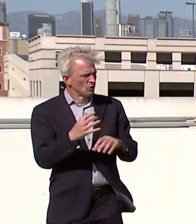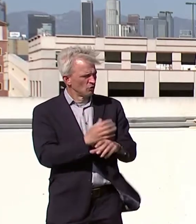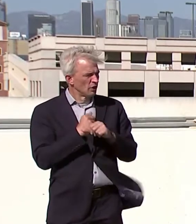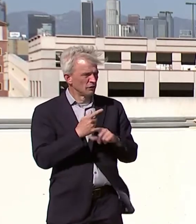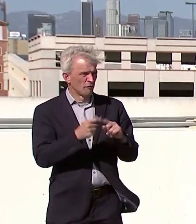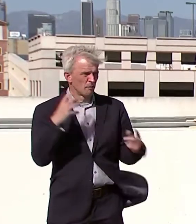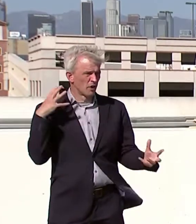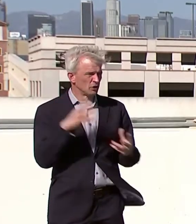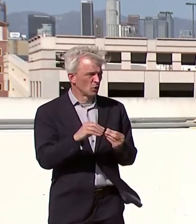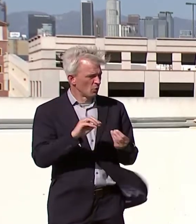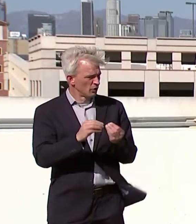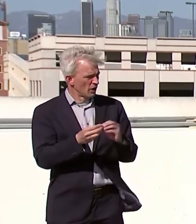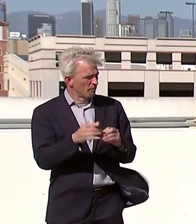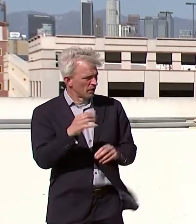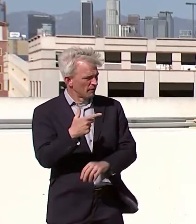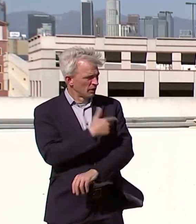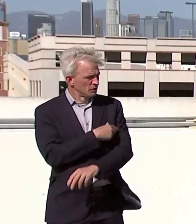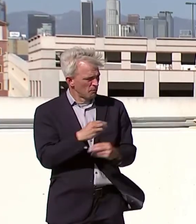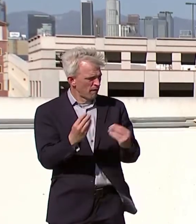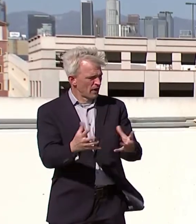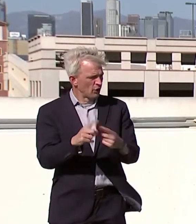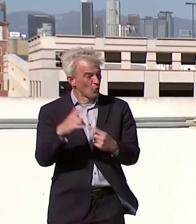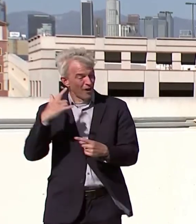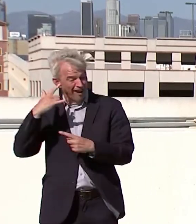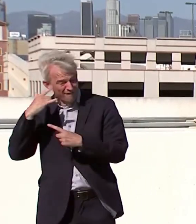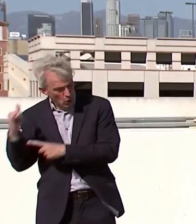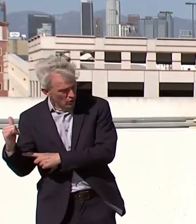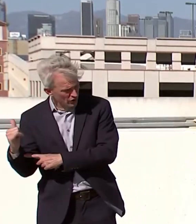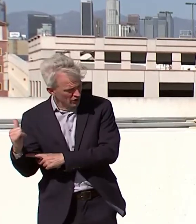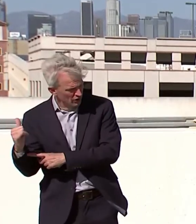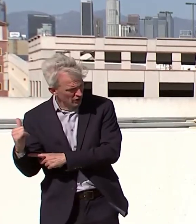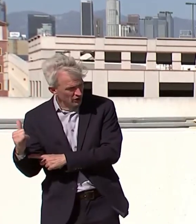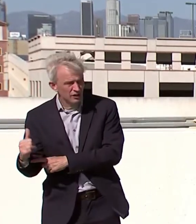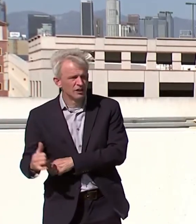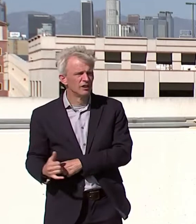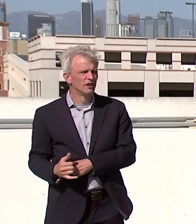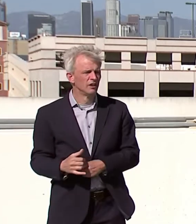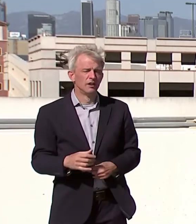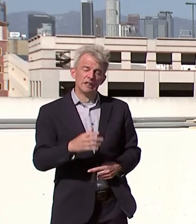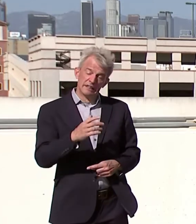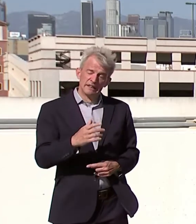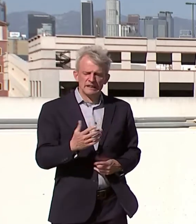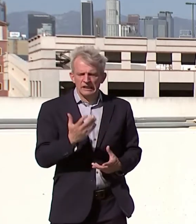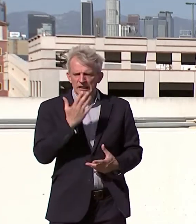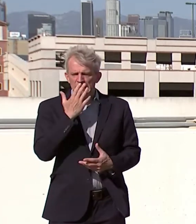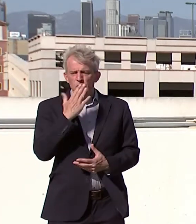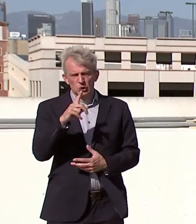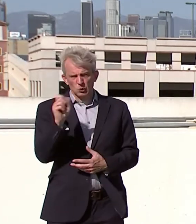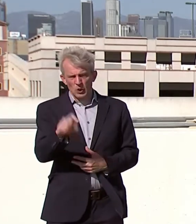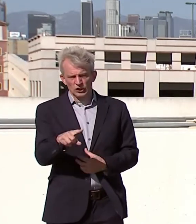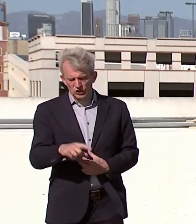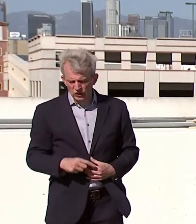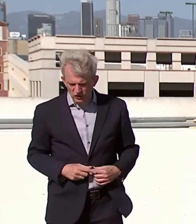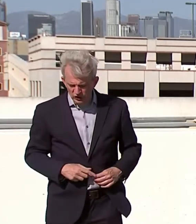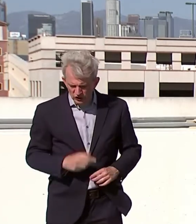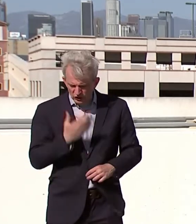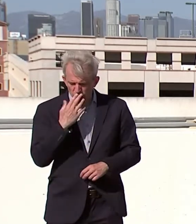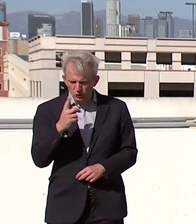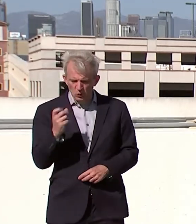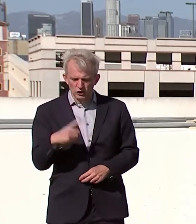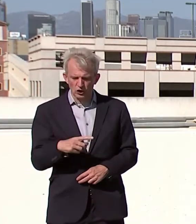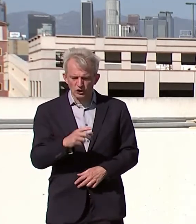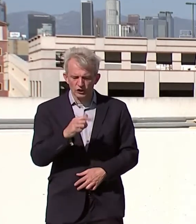of the total number of doses that are given to California? You know, it's a really good question, and we don't actually have the